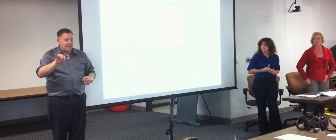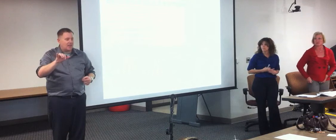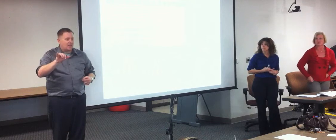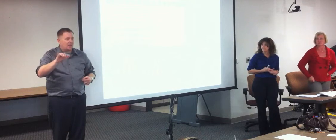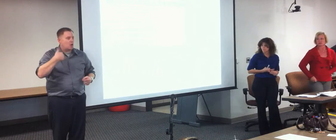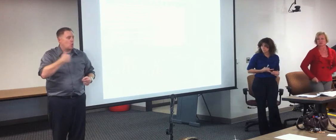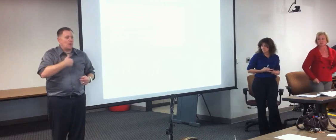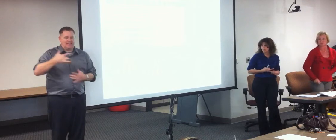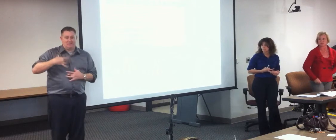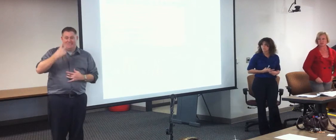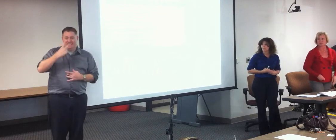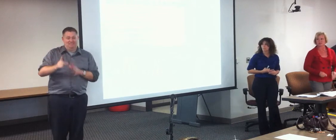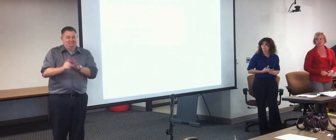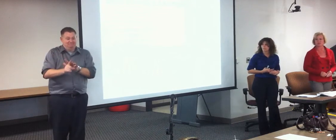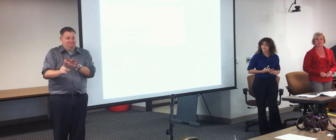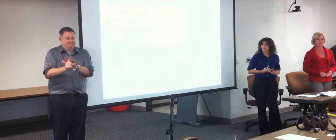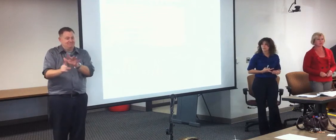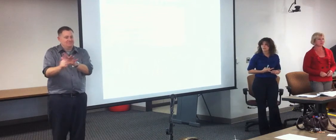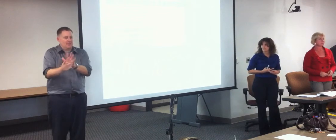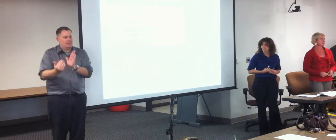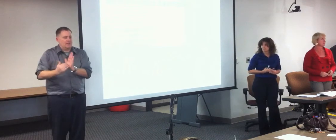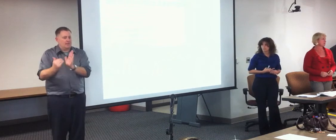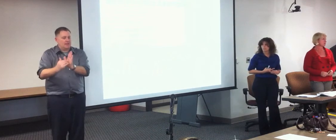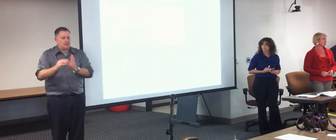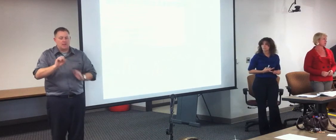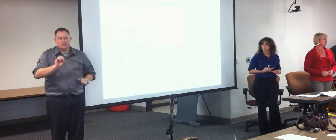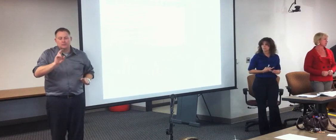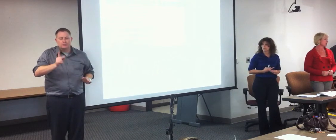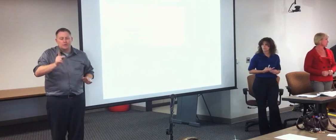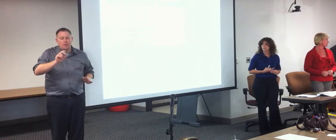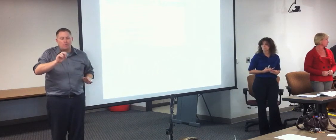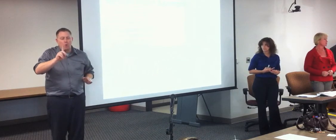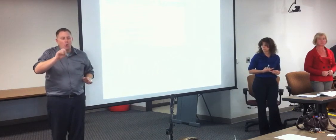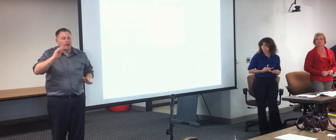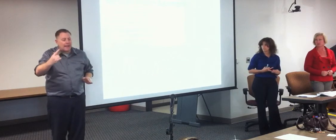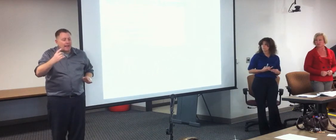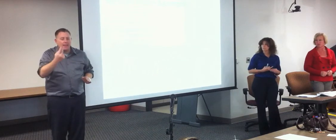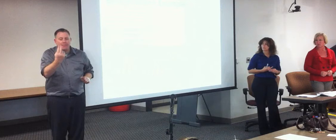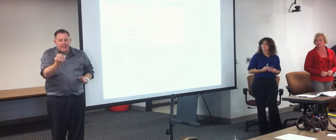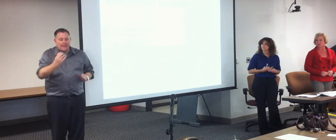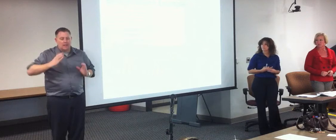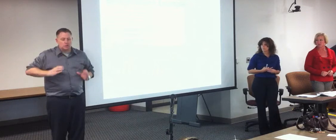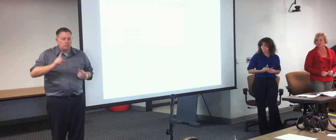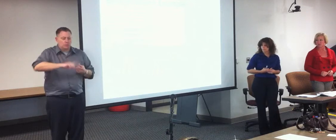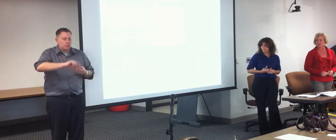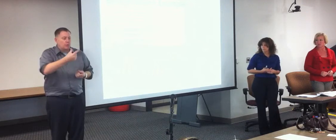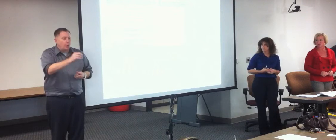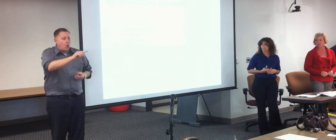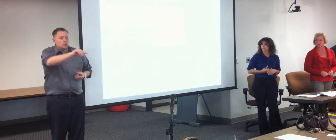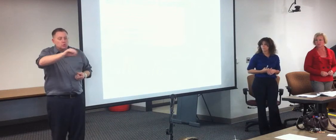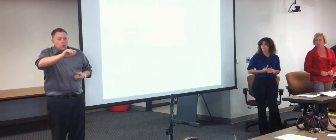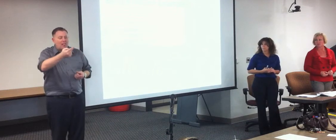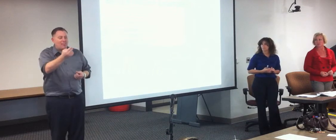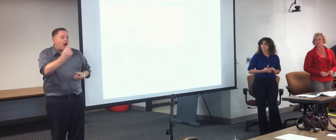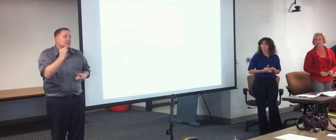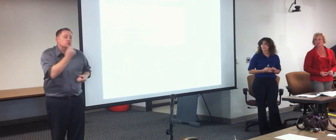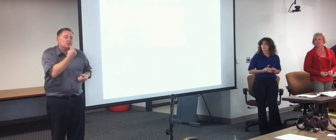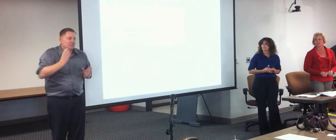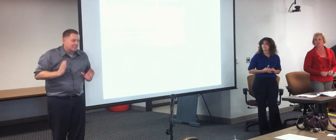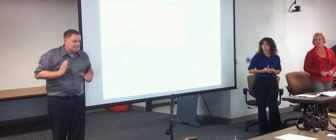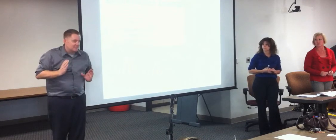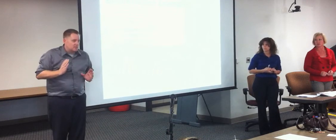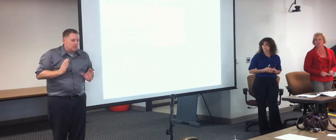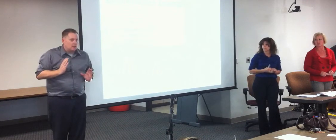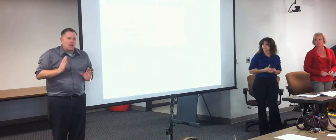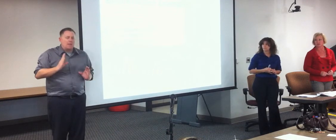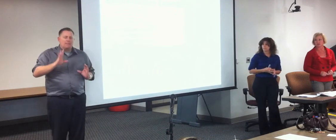we typically see coming up. And supporting the consumer to go to the nutritionist, that sort of thing. Being